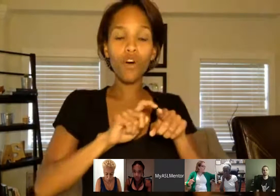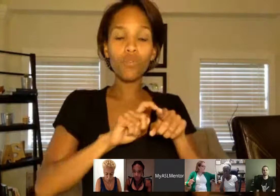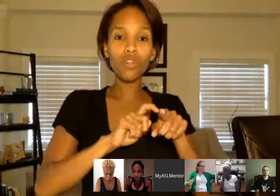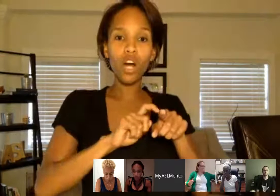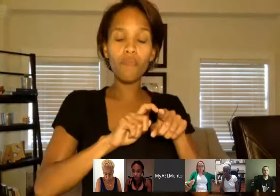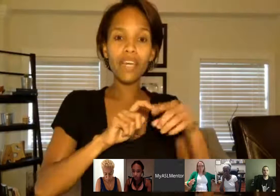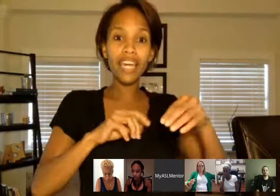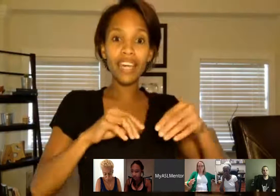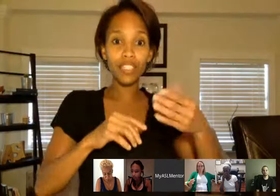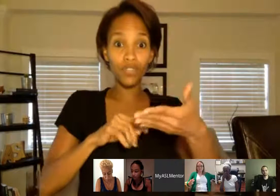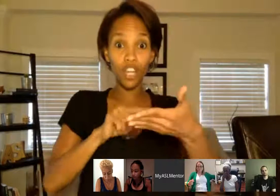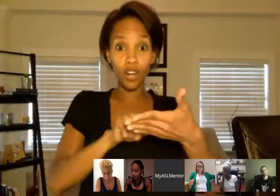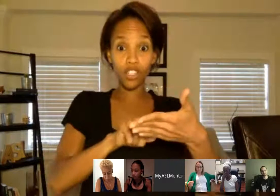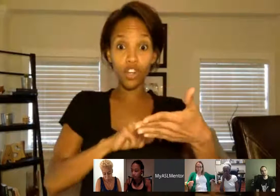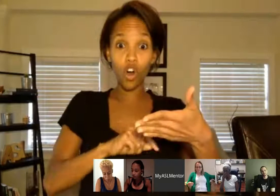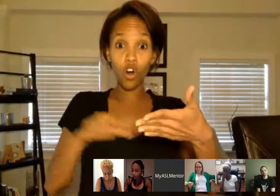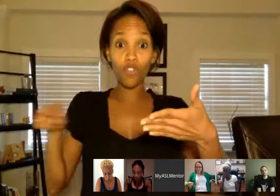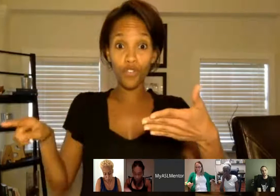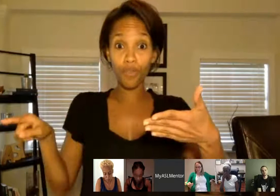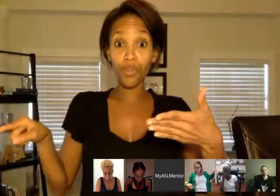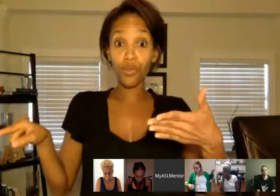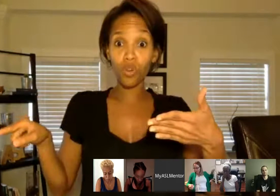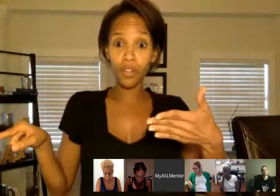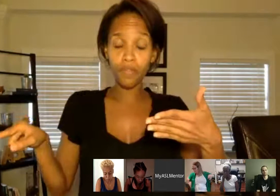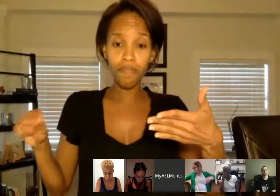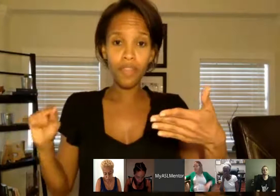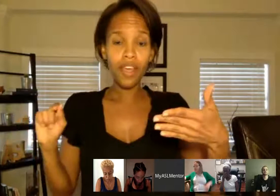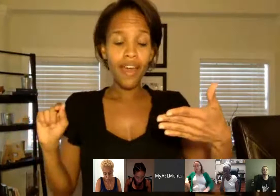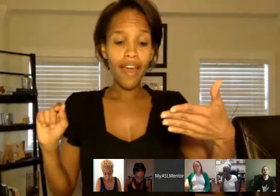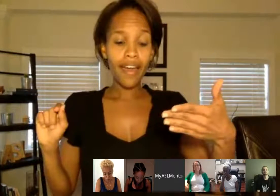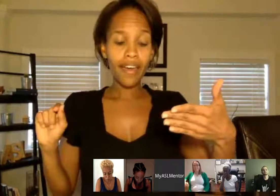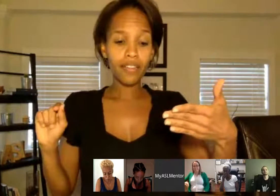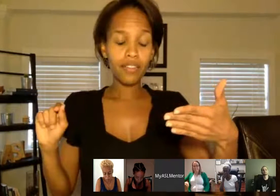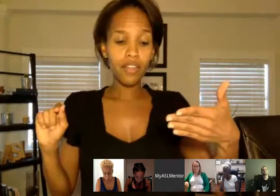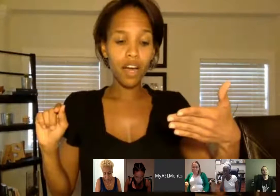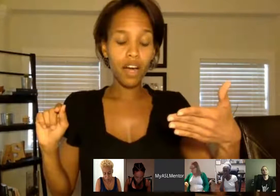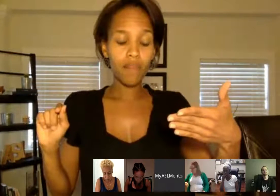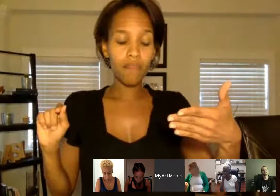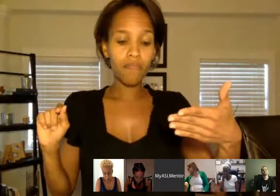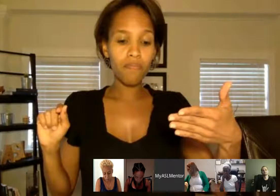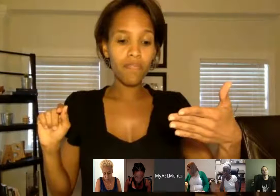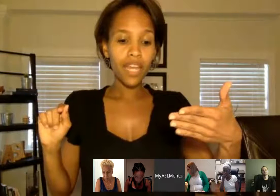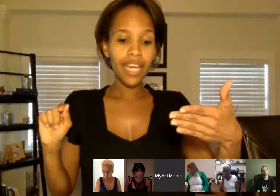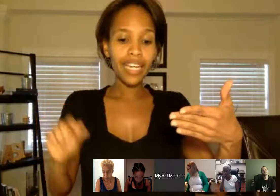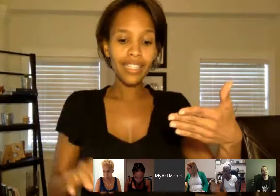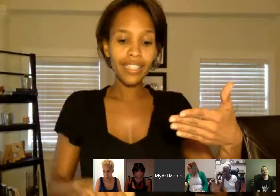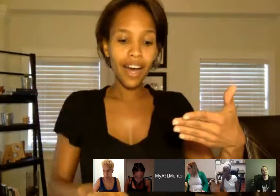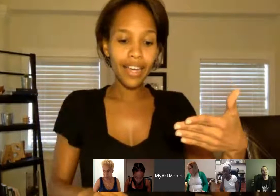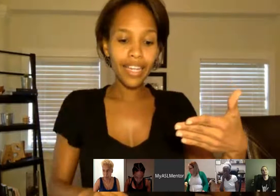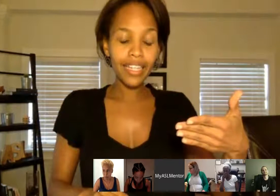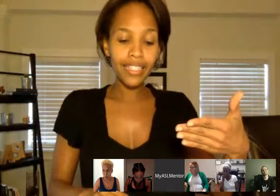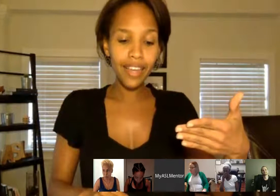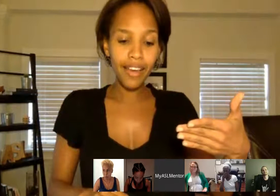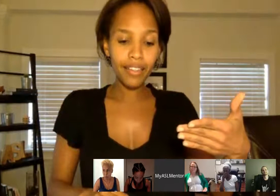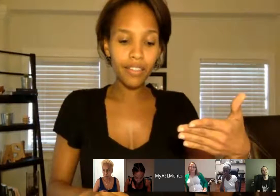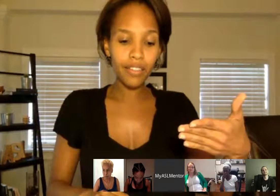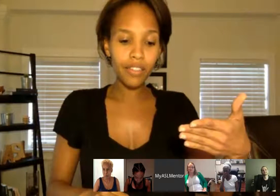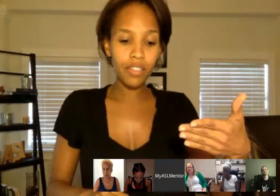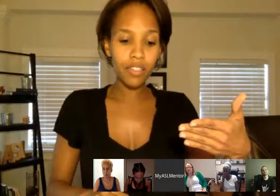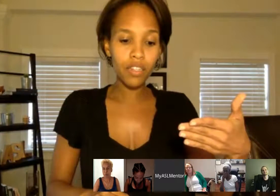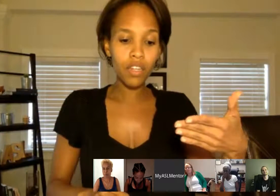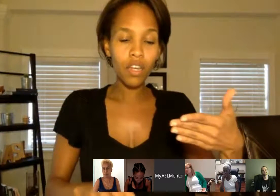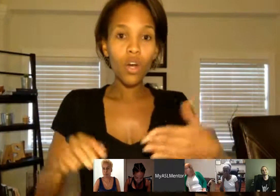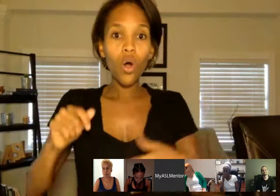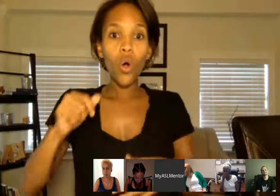making his VRS call for the mute woman, and he